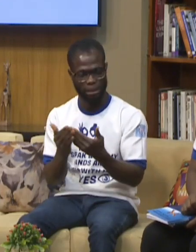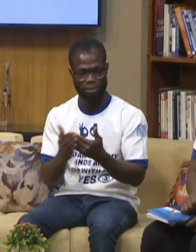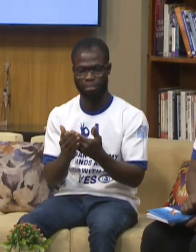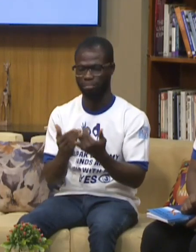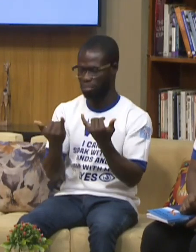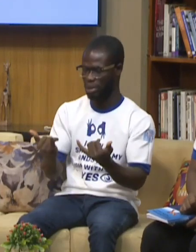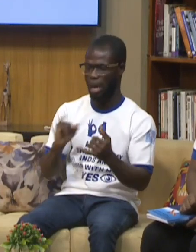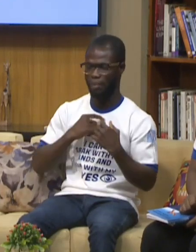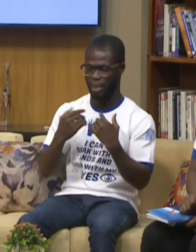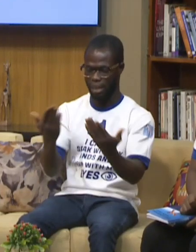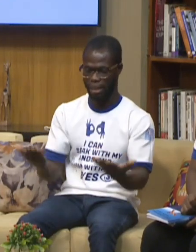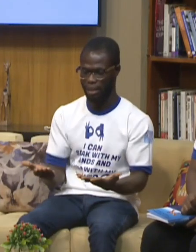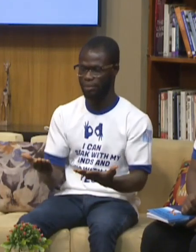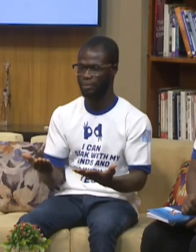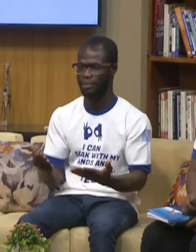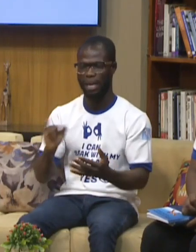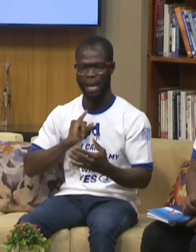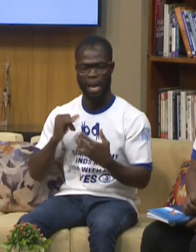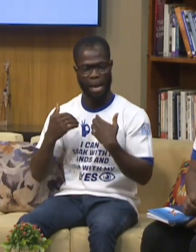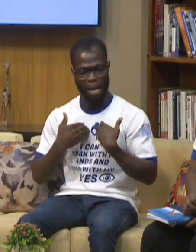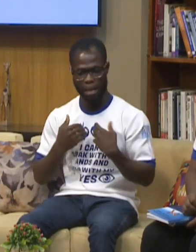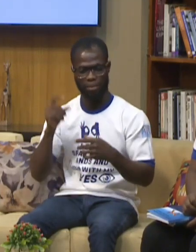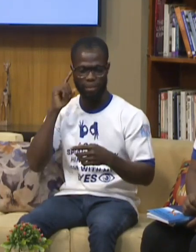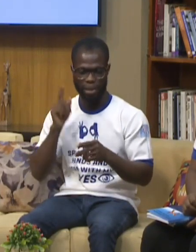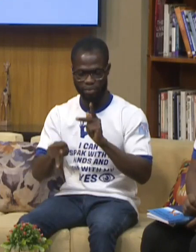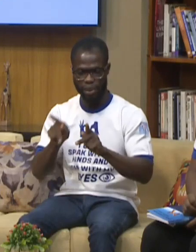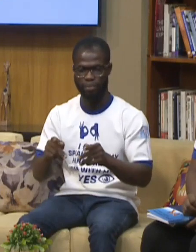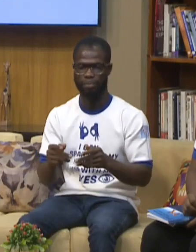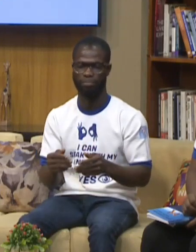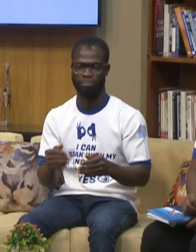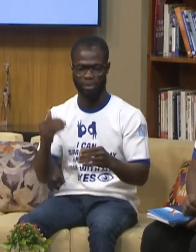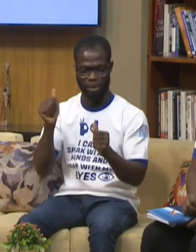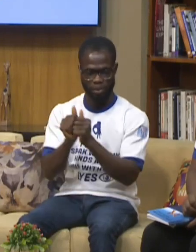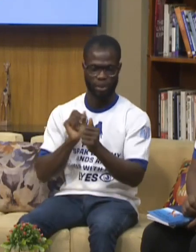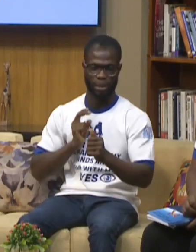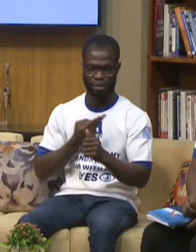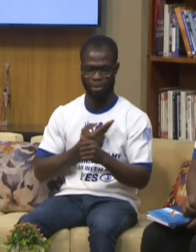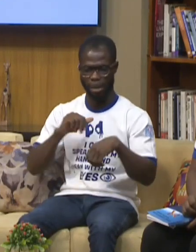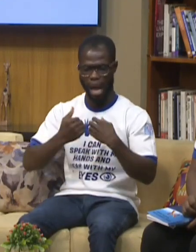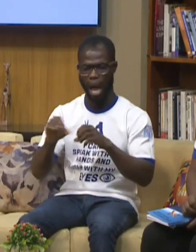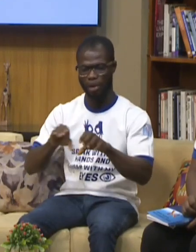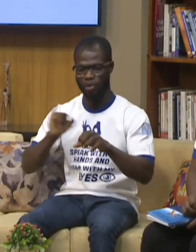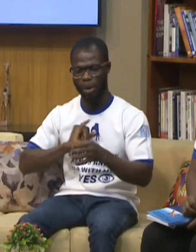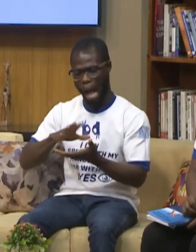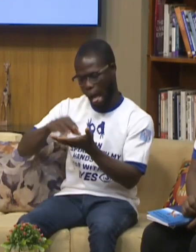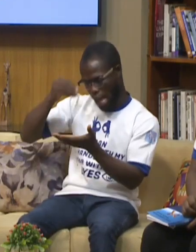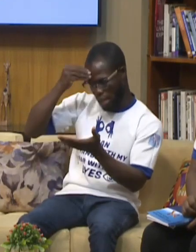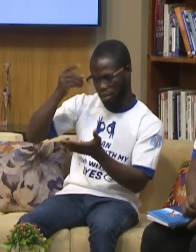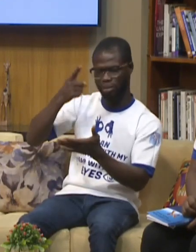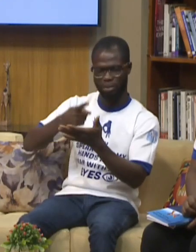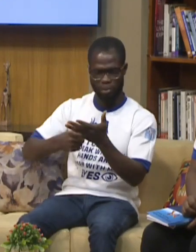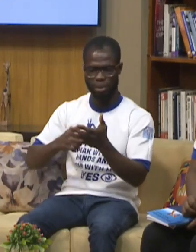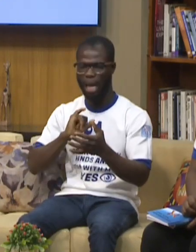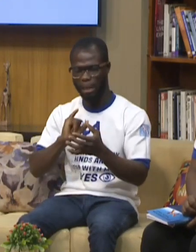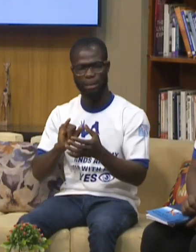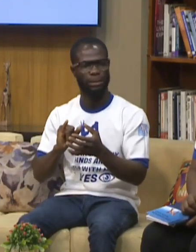I am, and there's a deaf person in, our midst. How do I learn? What is the basics